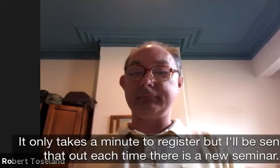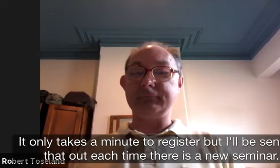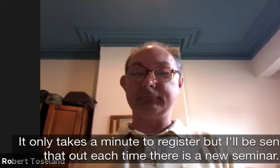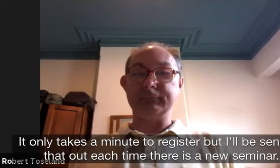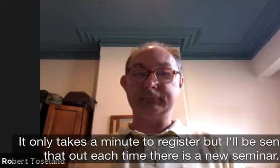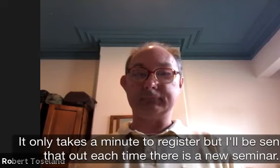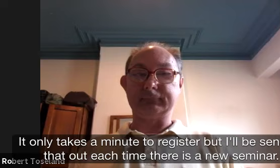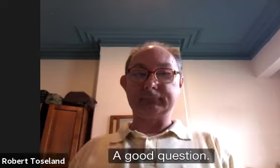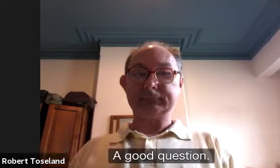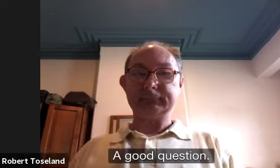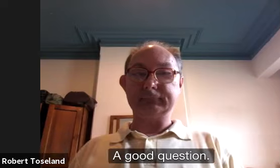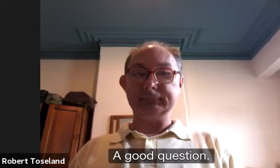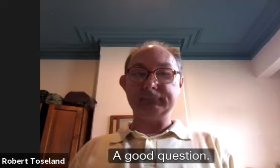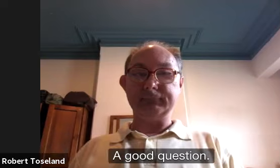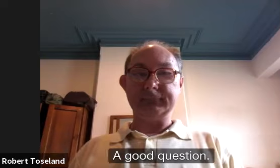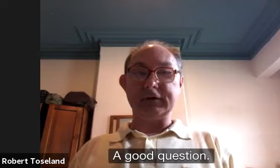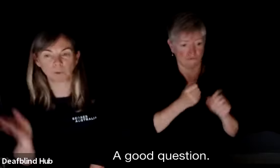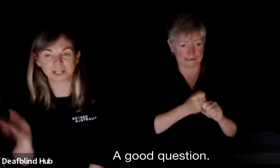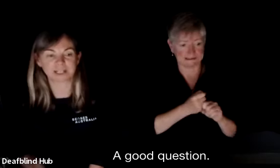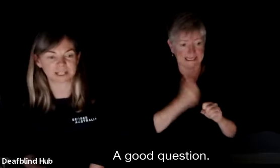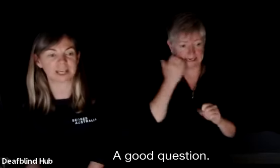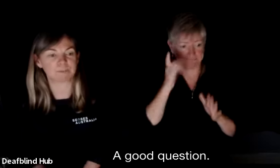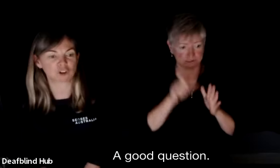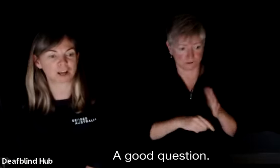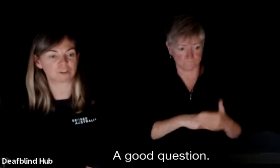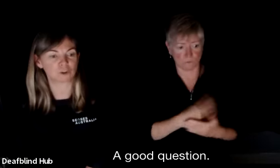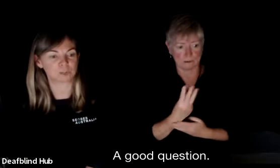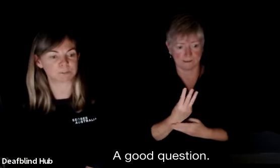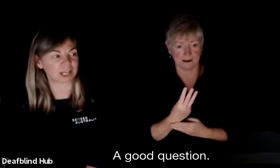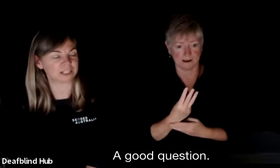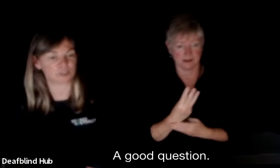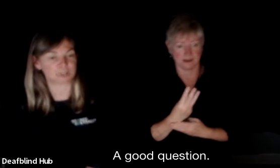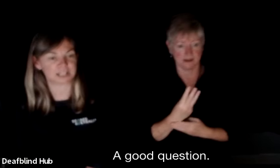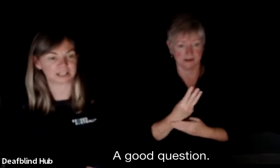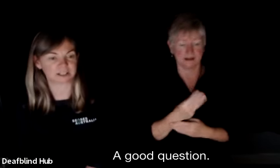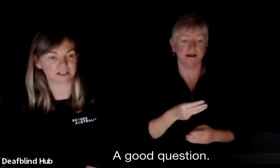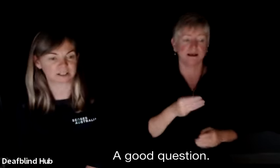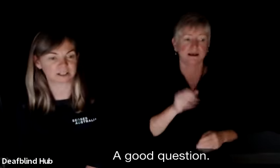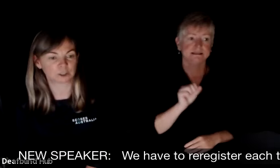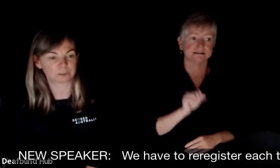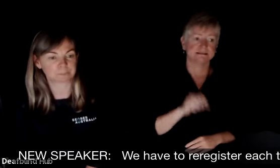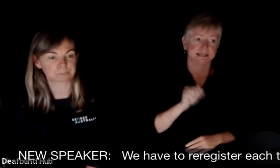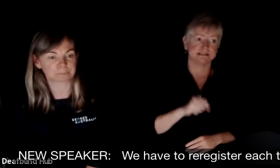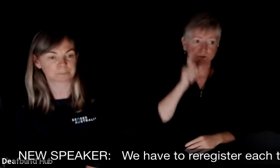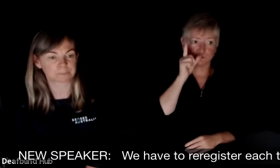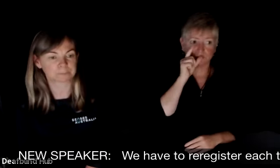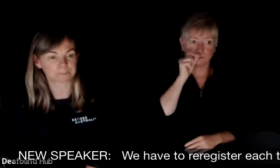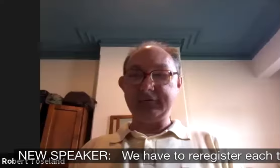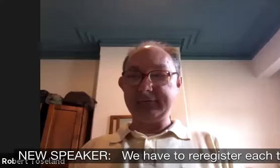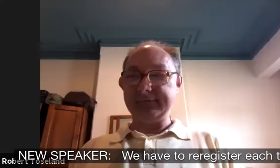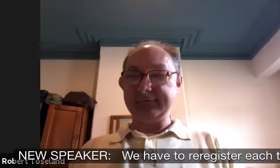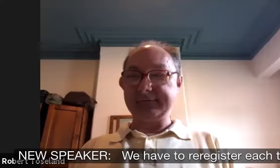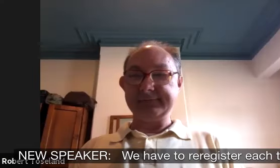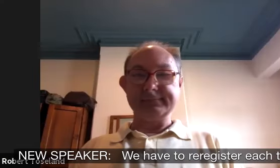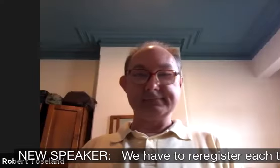time. Yes. So that How we long? keep track of who is planning to attend. Right.